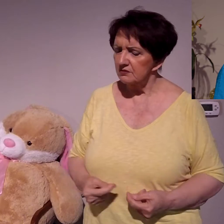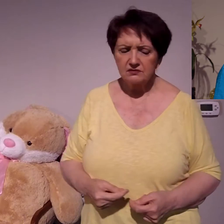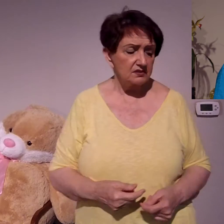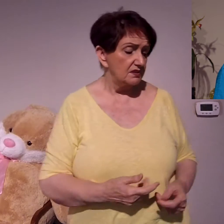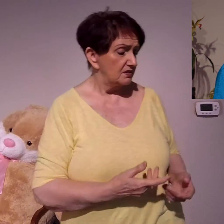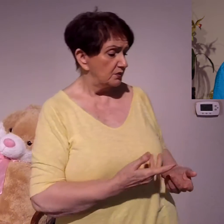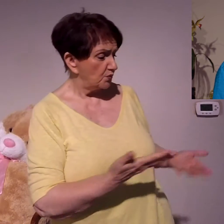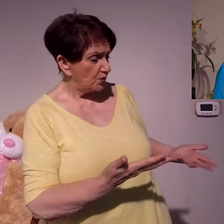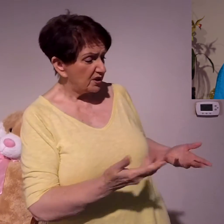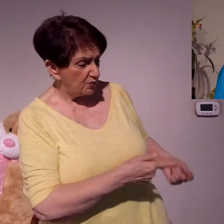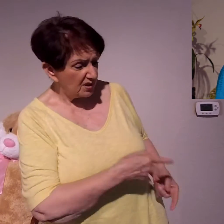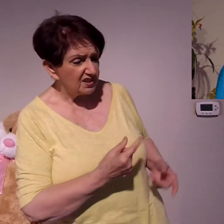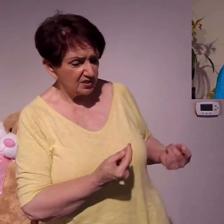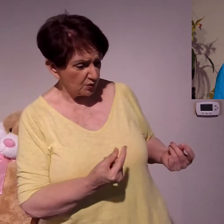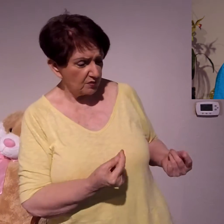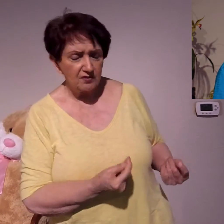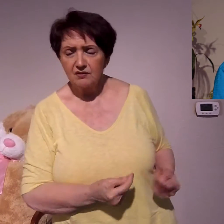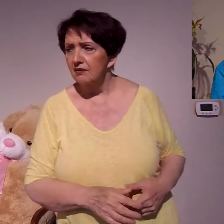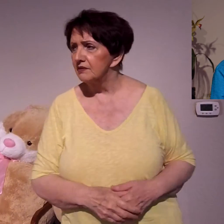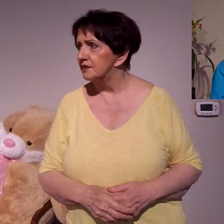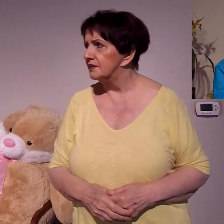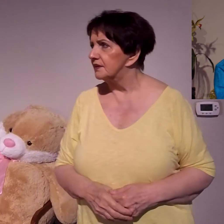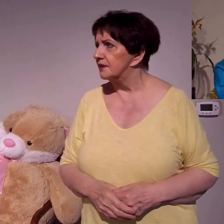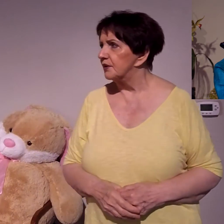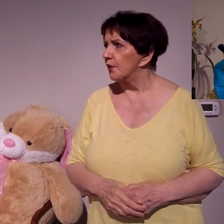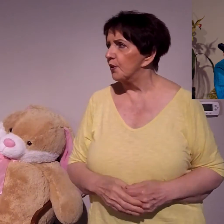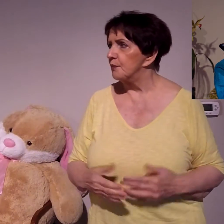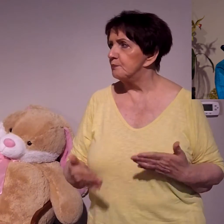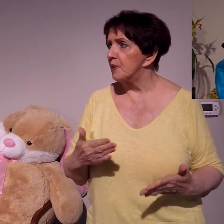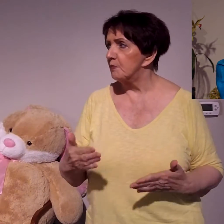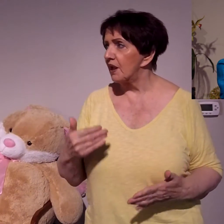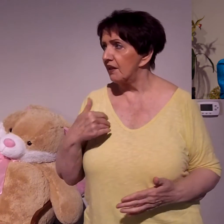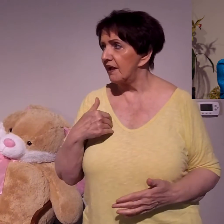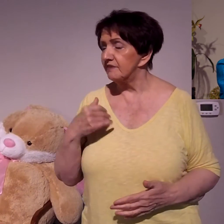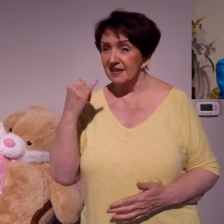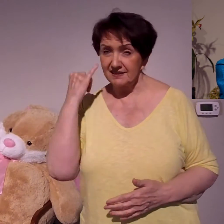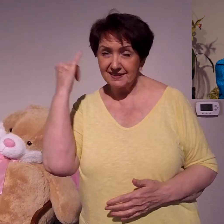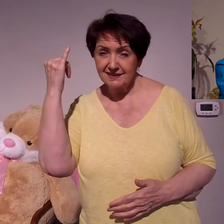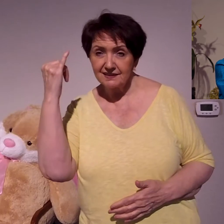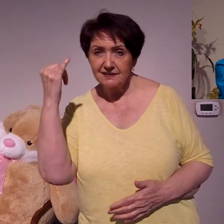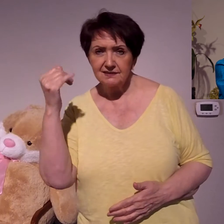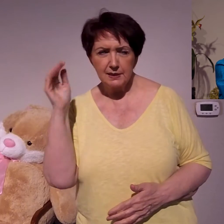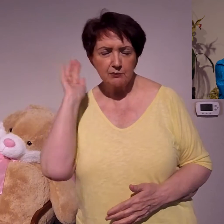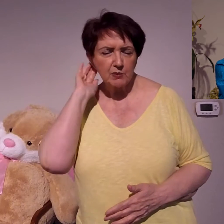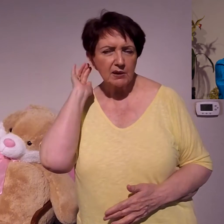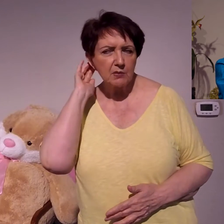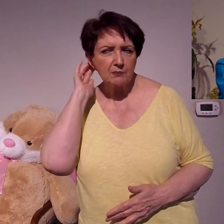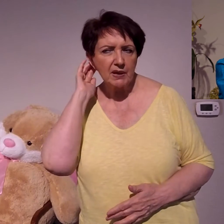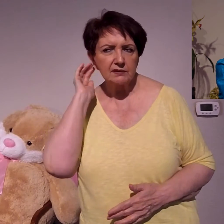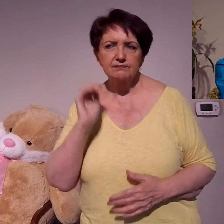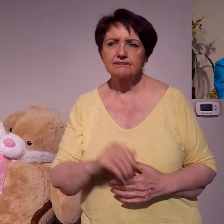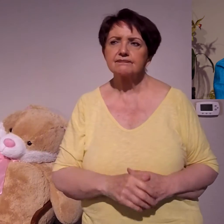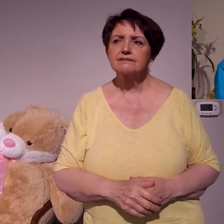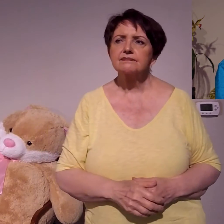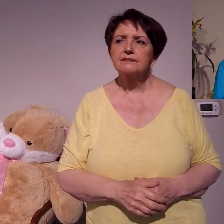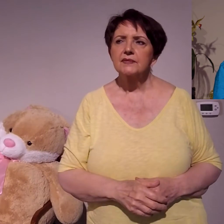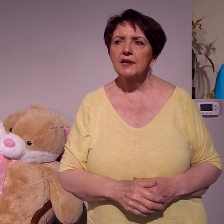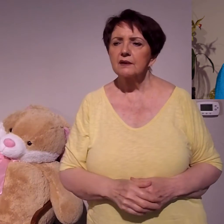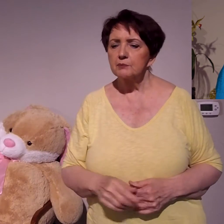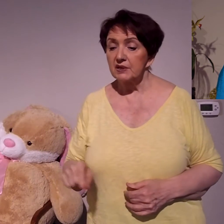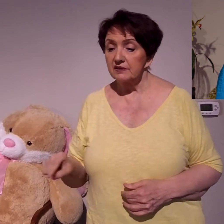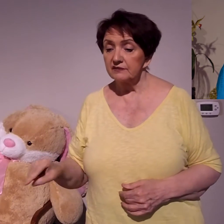do? Well, okay. Or I might even have an inkling of an idea in the back of my mind, but the moment that